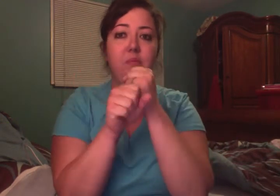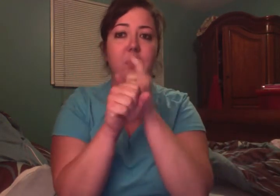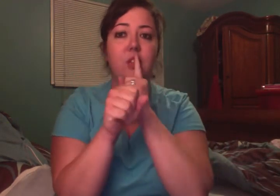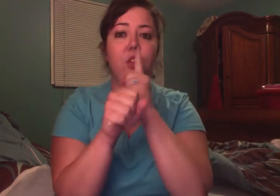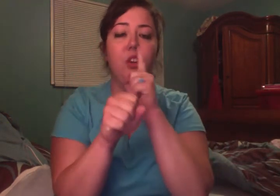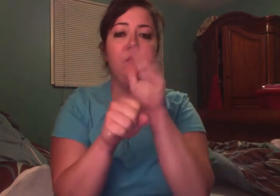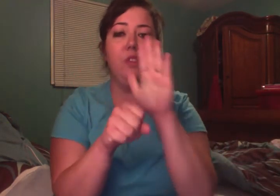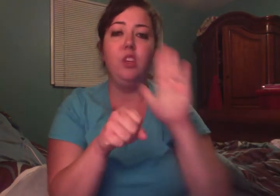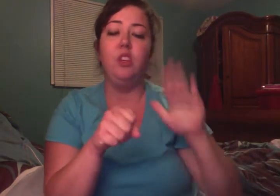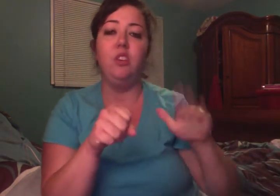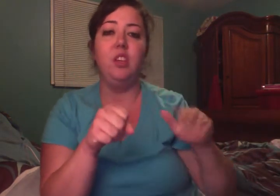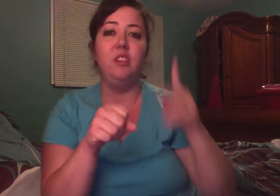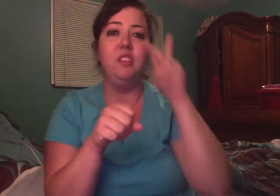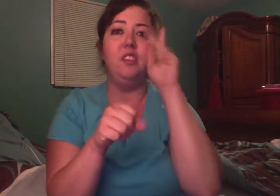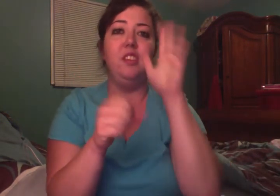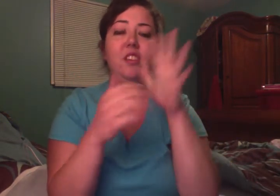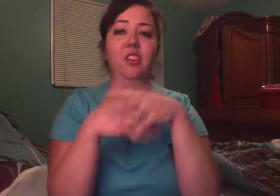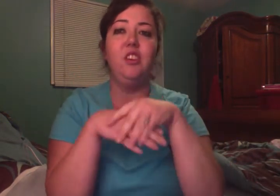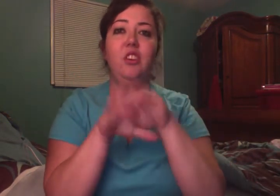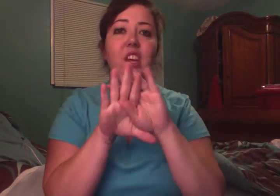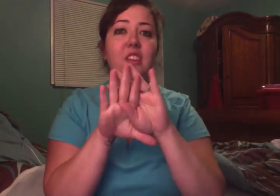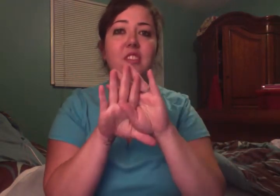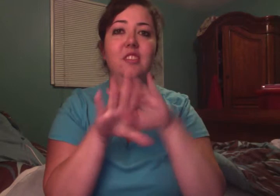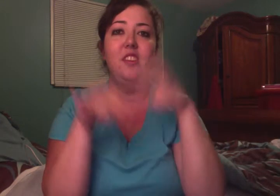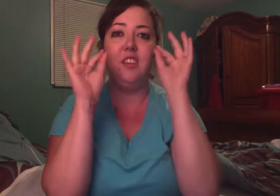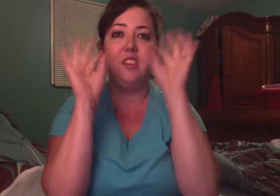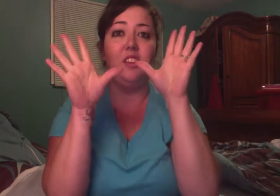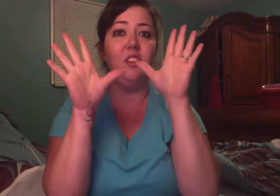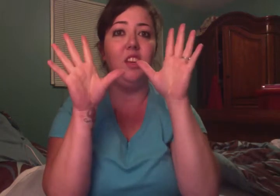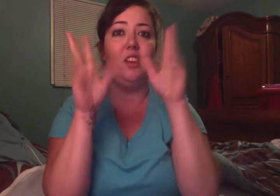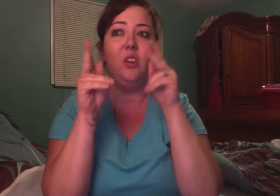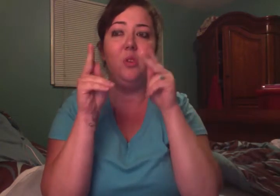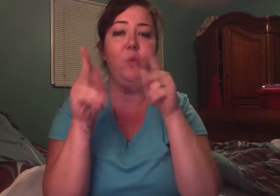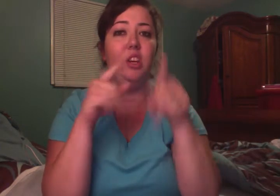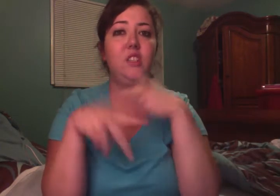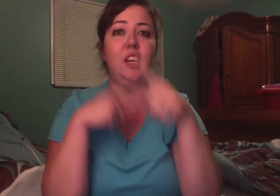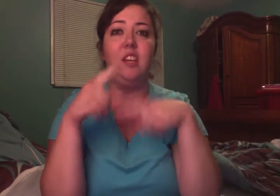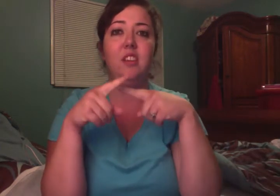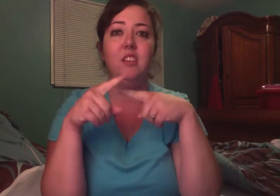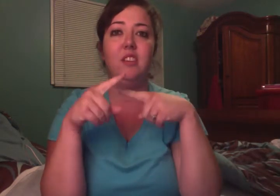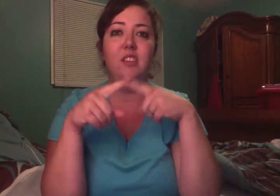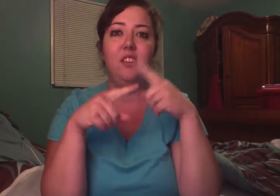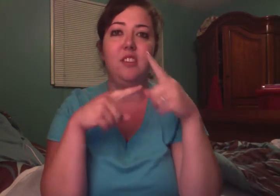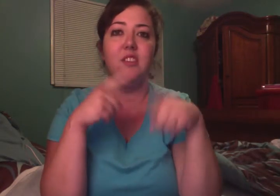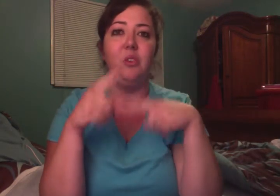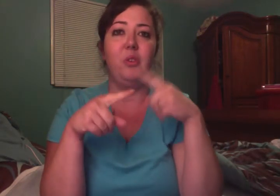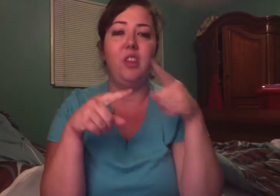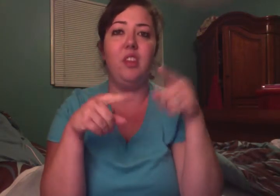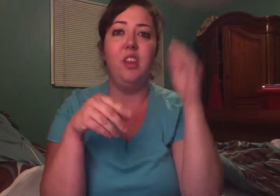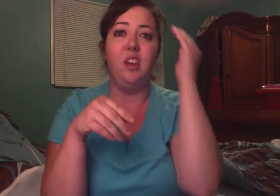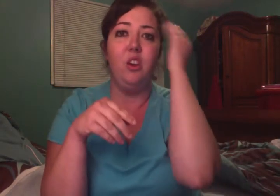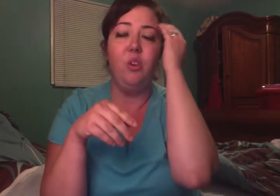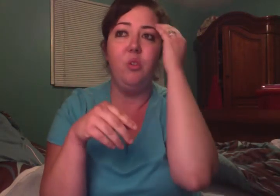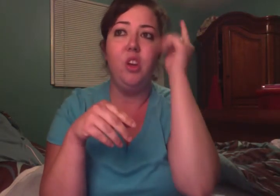sure your kids see your hands clearly while you're signing, so they know you're